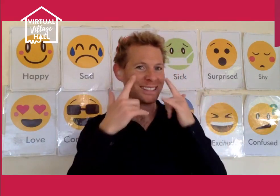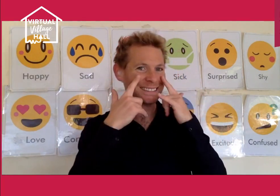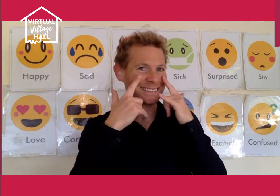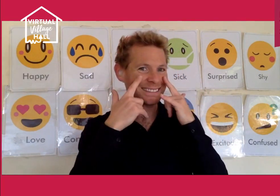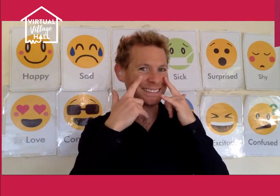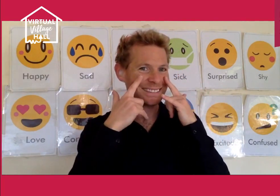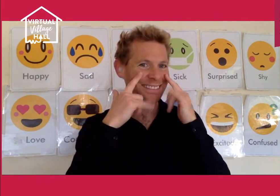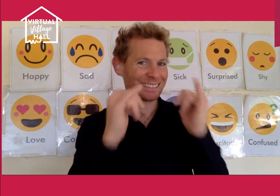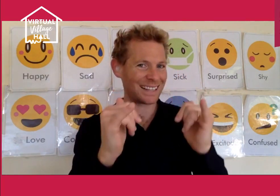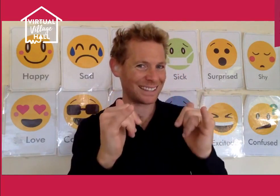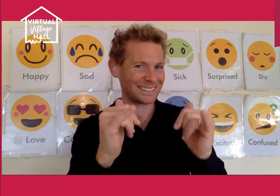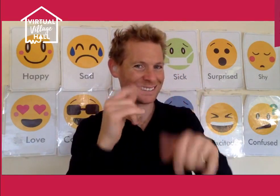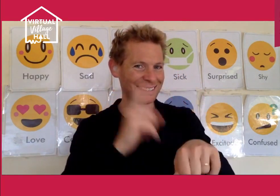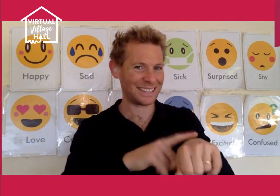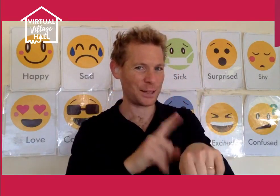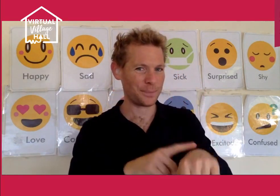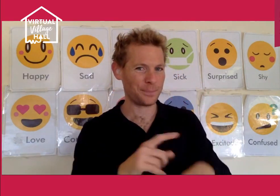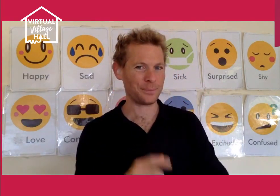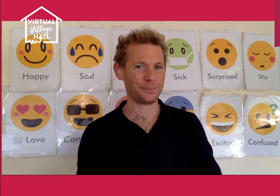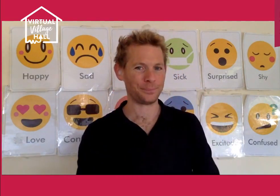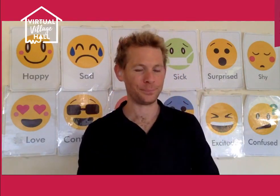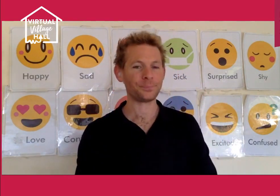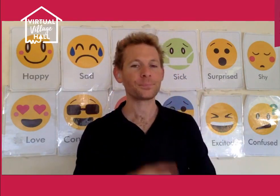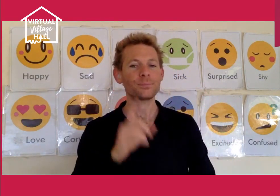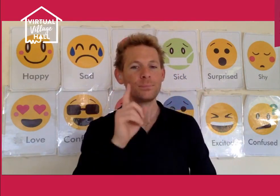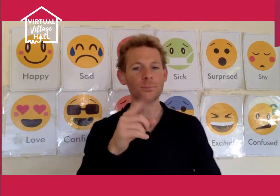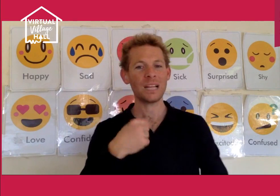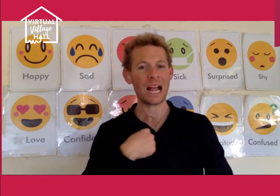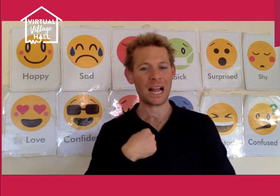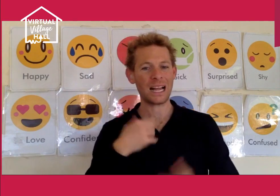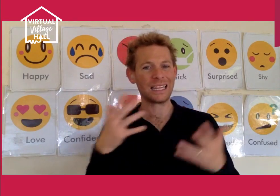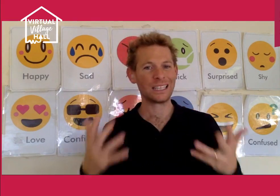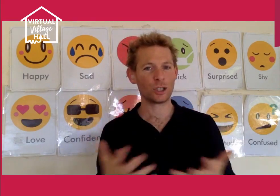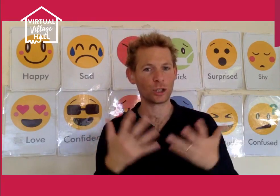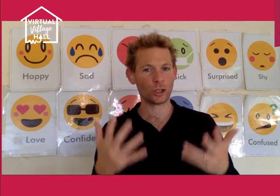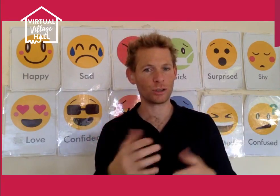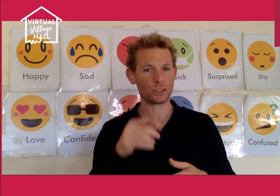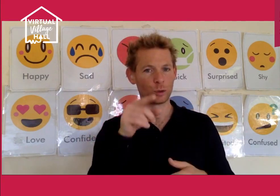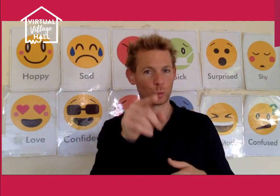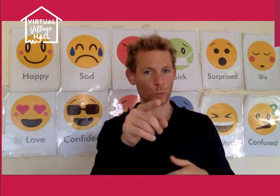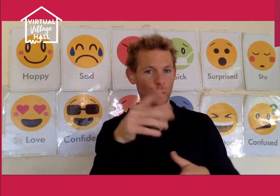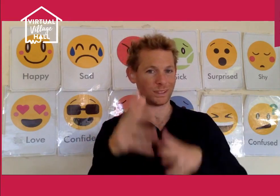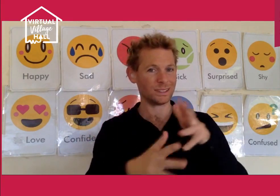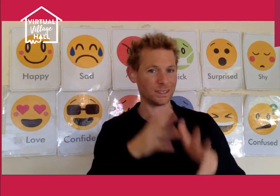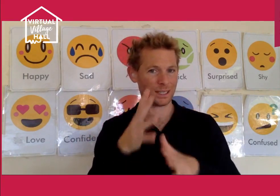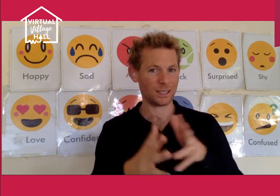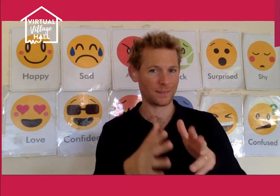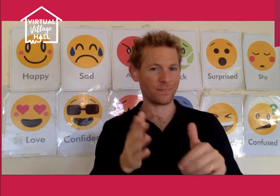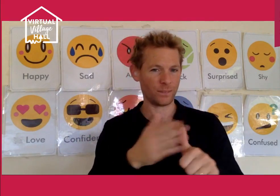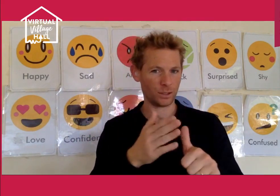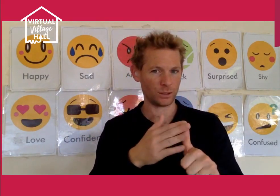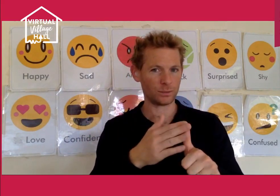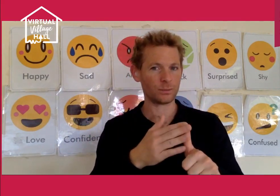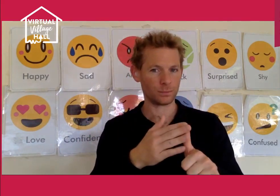Okay, great. Now, let's test you. Test time. So I would encourage you to sign